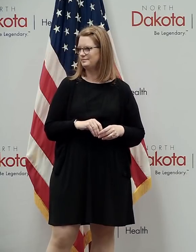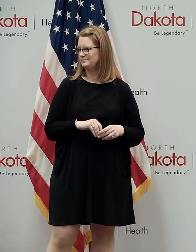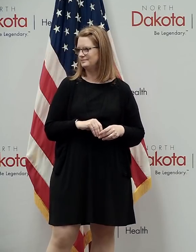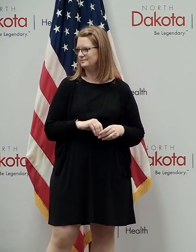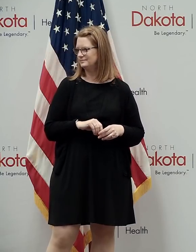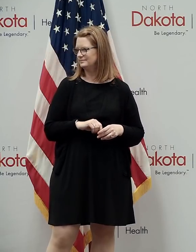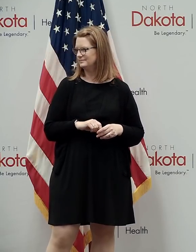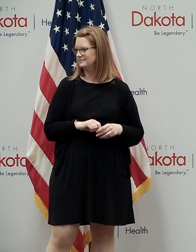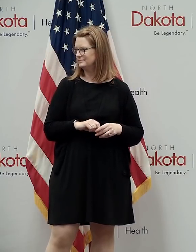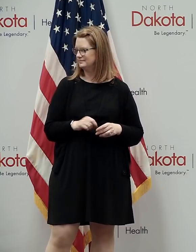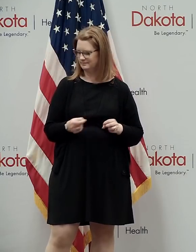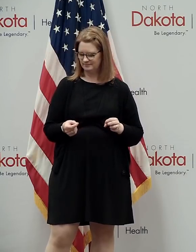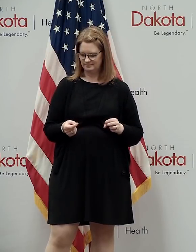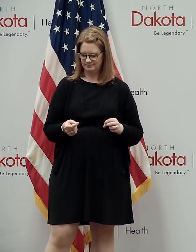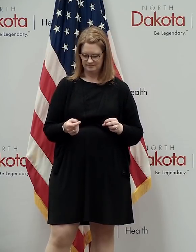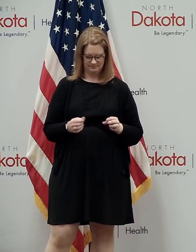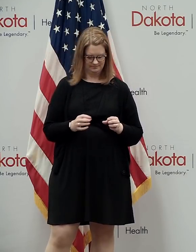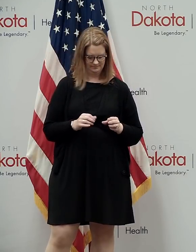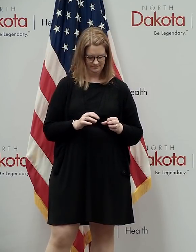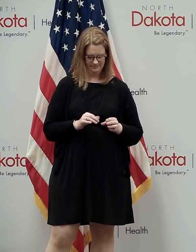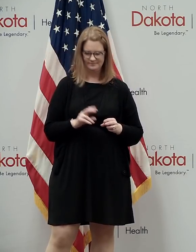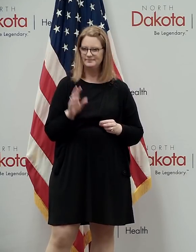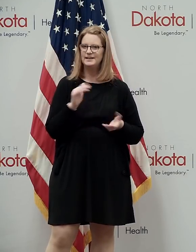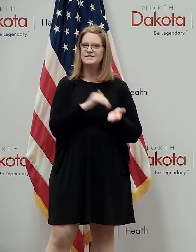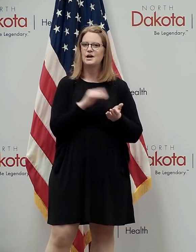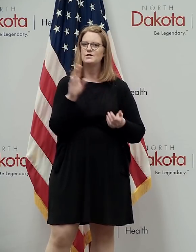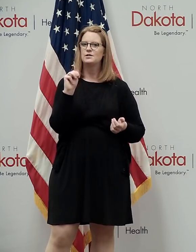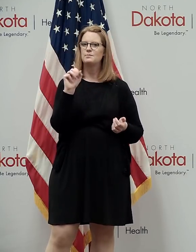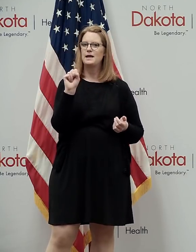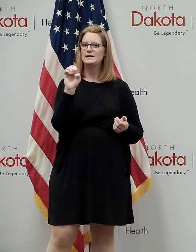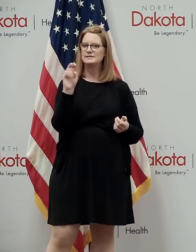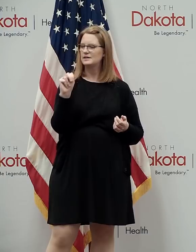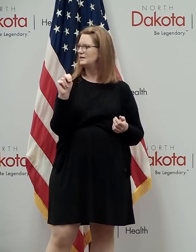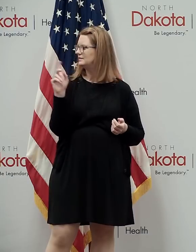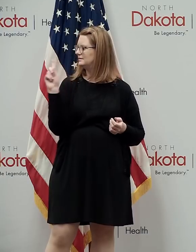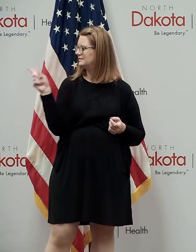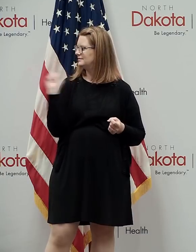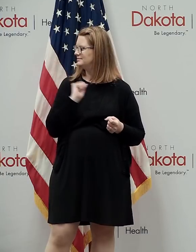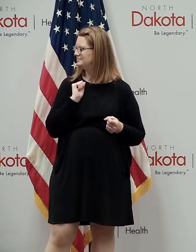to go. Here she is, Dr. Massen, talk about genome sequencing.